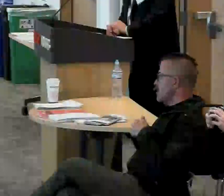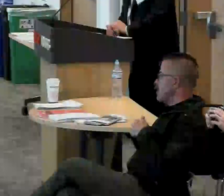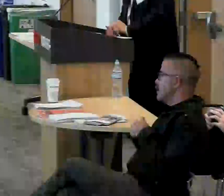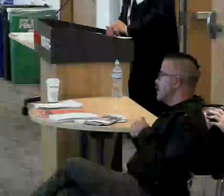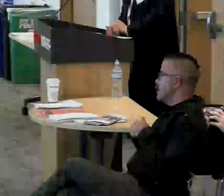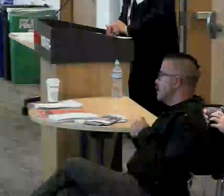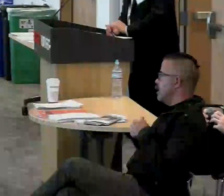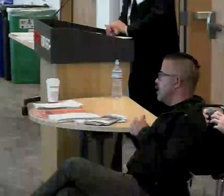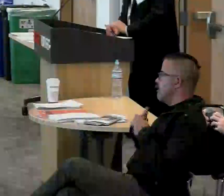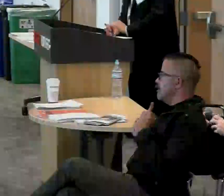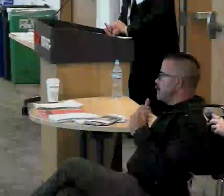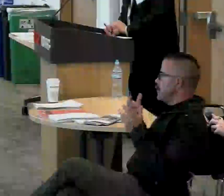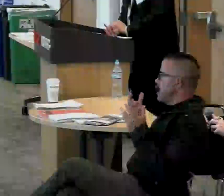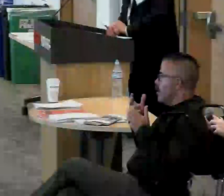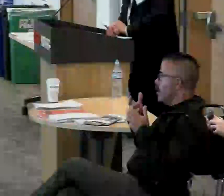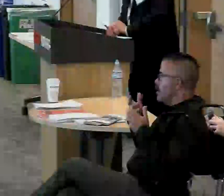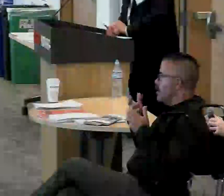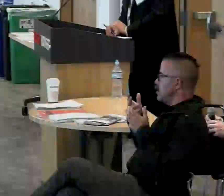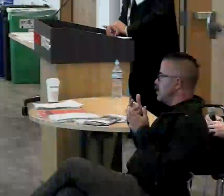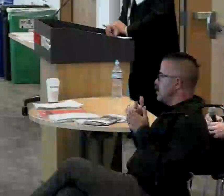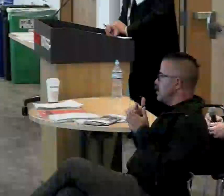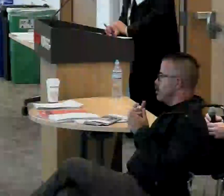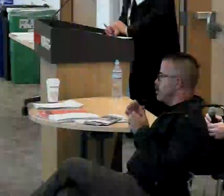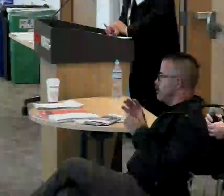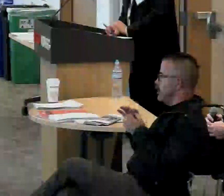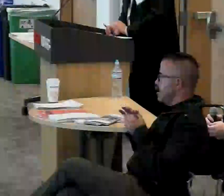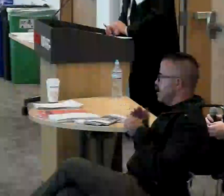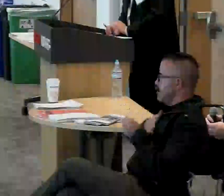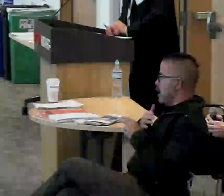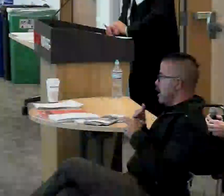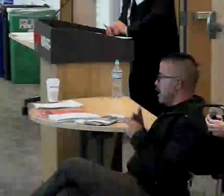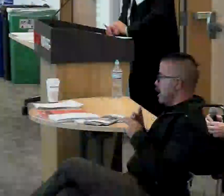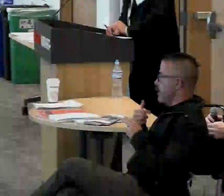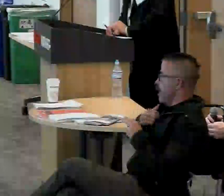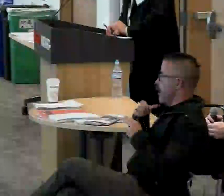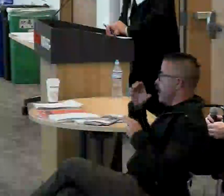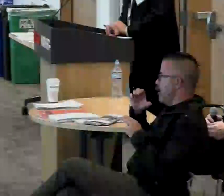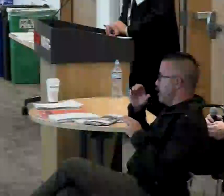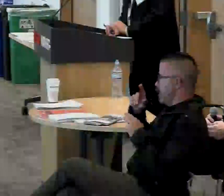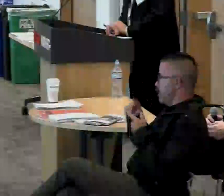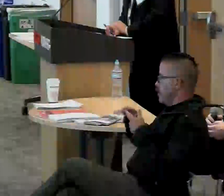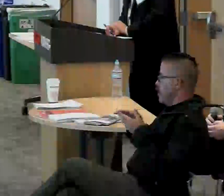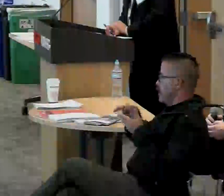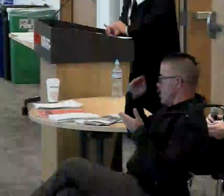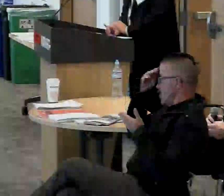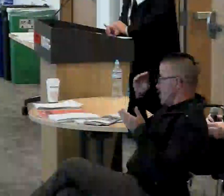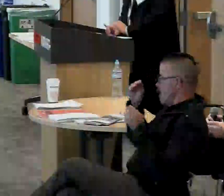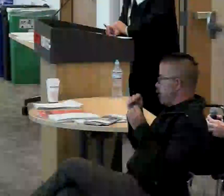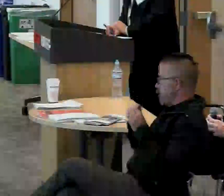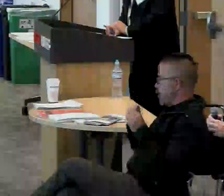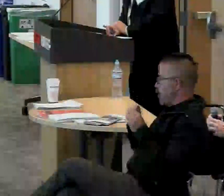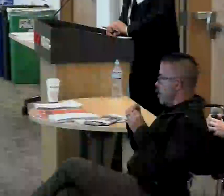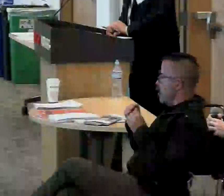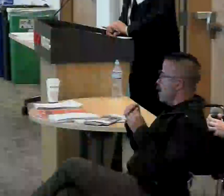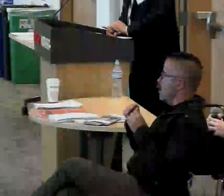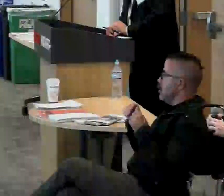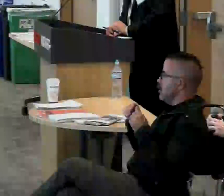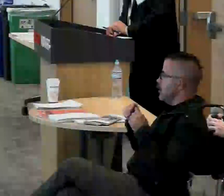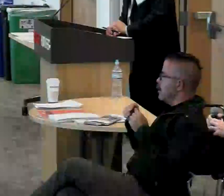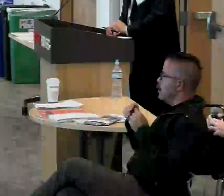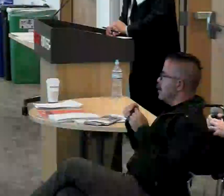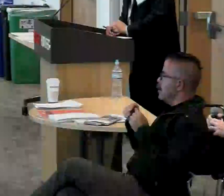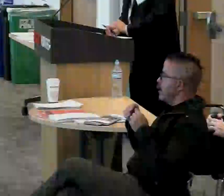I just wanted to put myself out there as somebody that is looking to learn more as we relaunch Bank On.